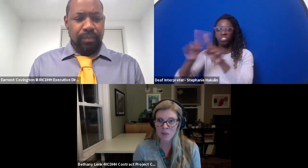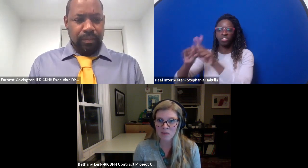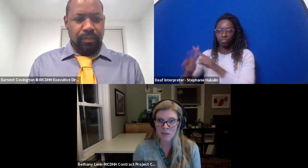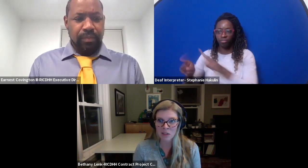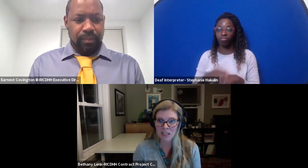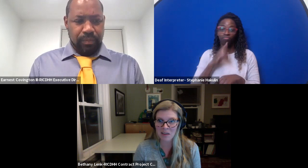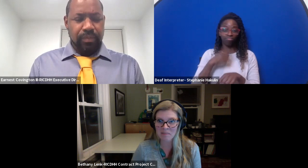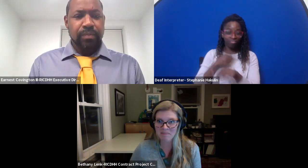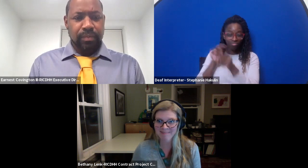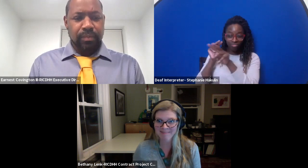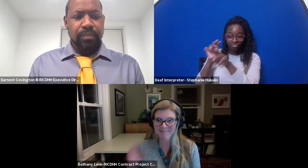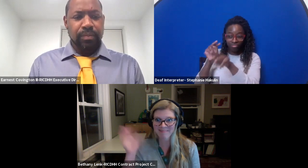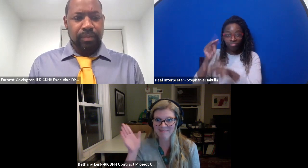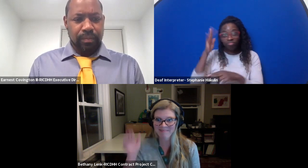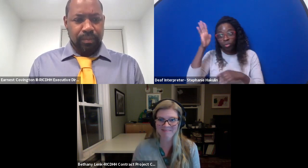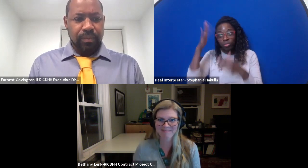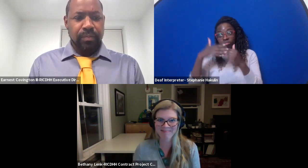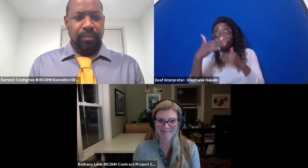what we do in the future together.